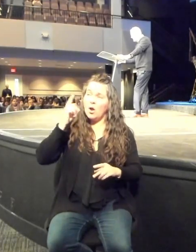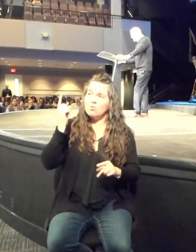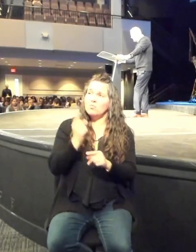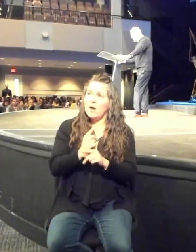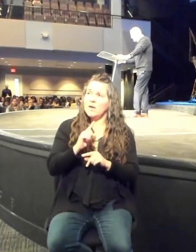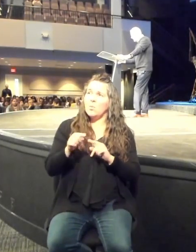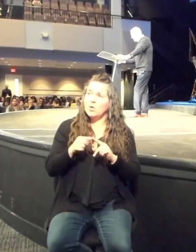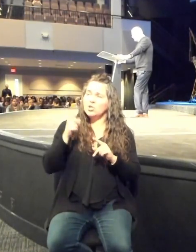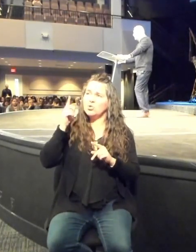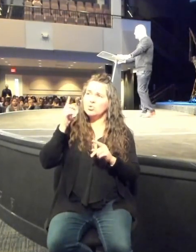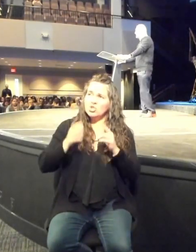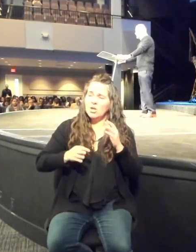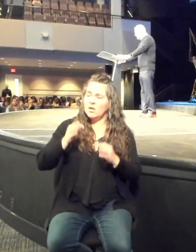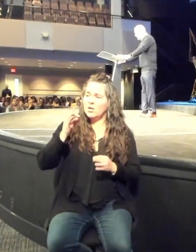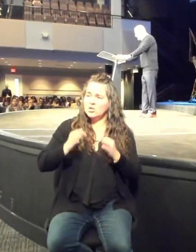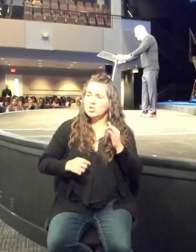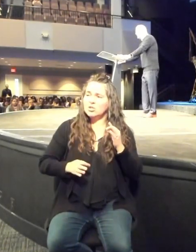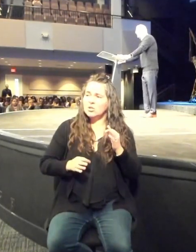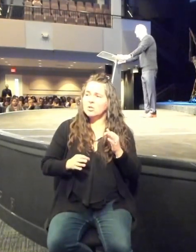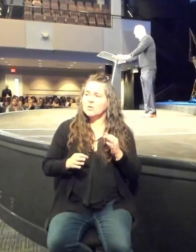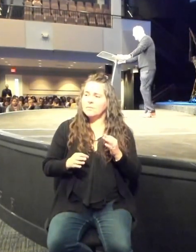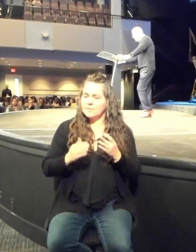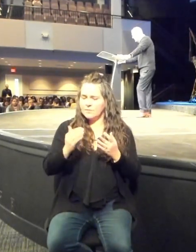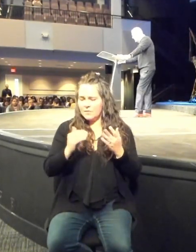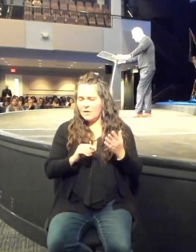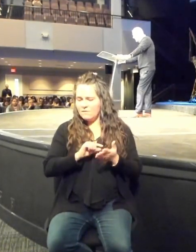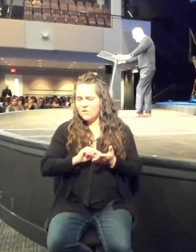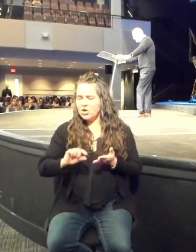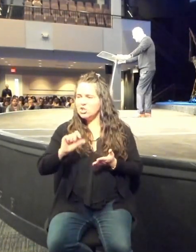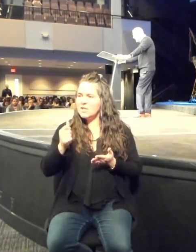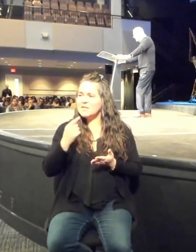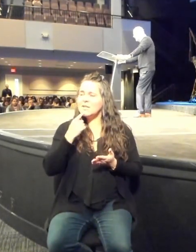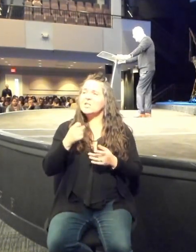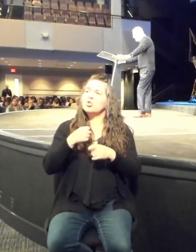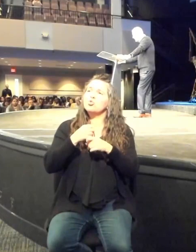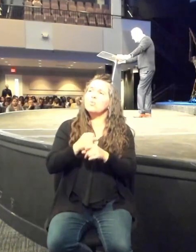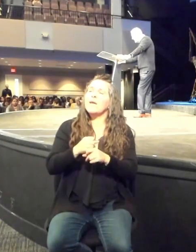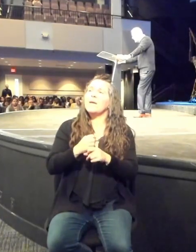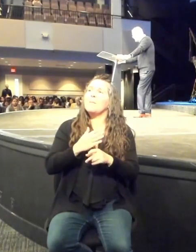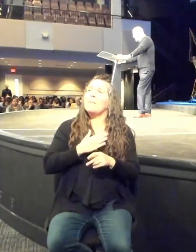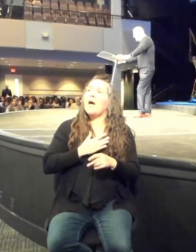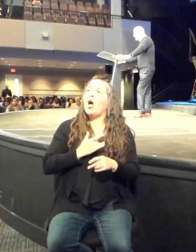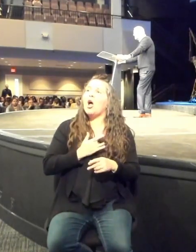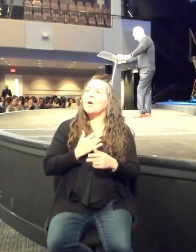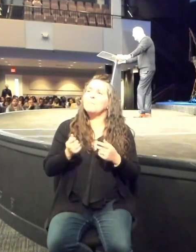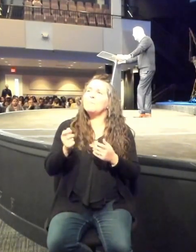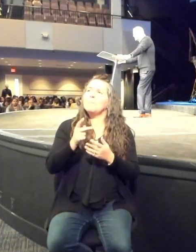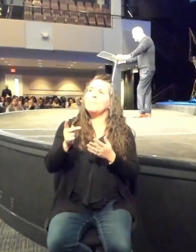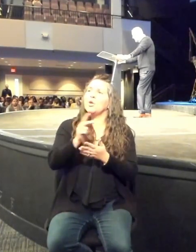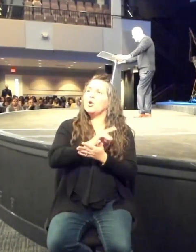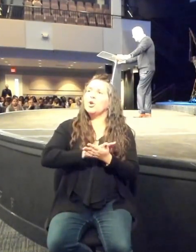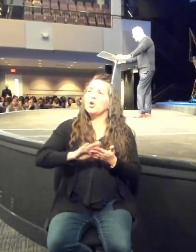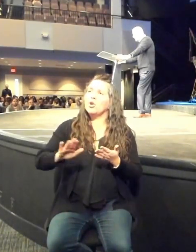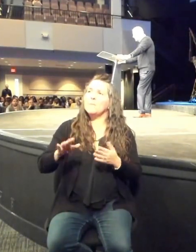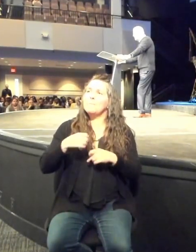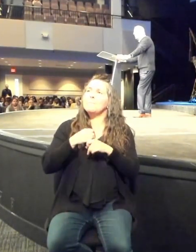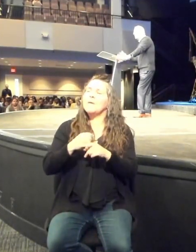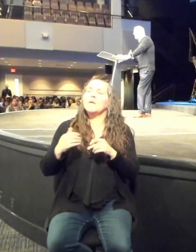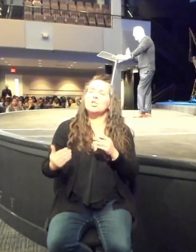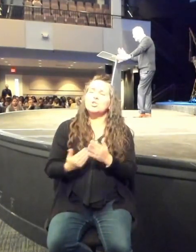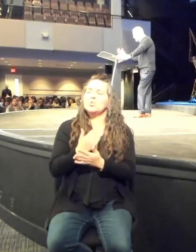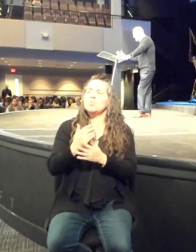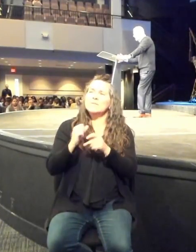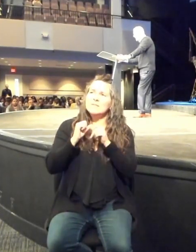judge. Go down with me to verse 10. Create in me a pure heart, O God. Renew a steadfast spirit within me. Do